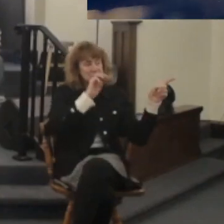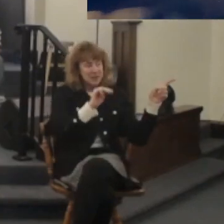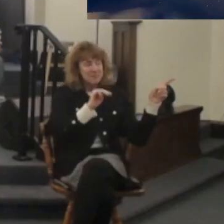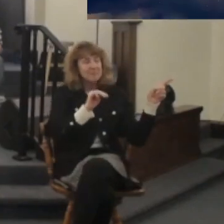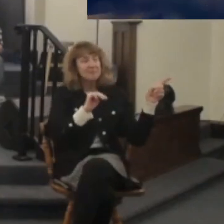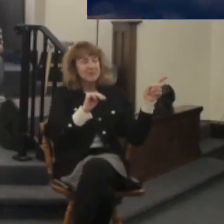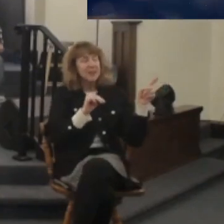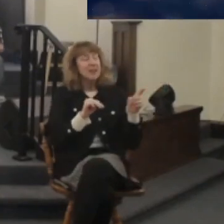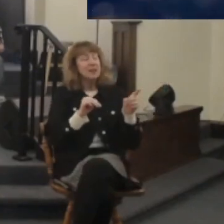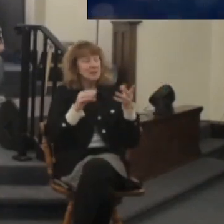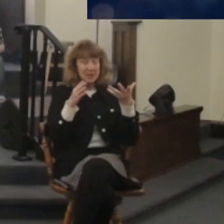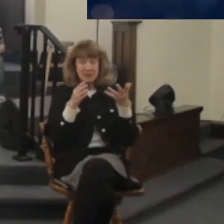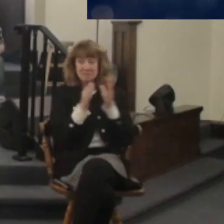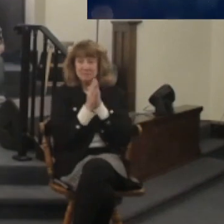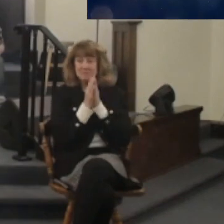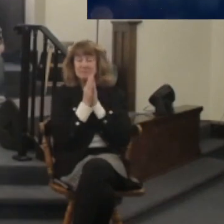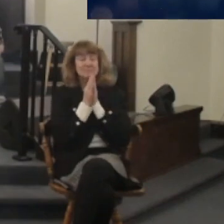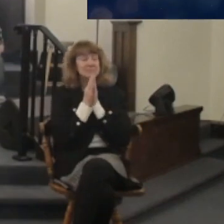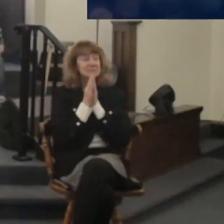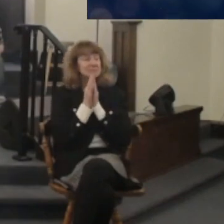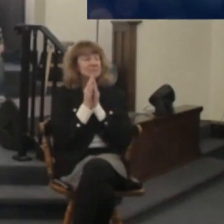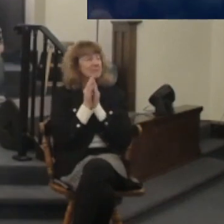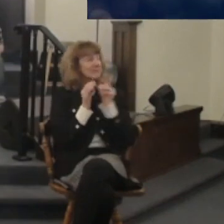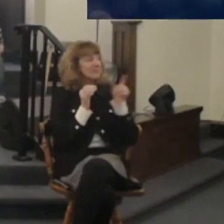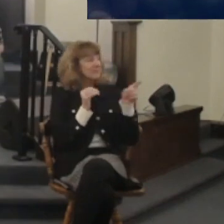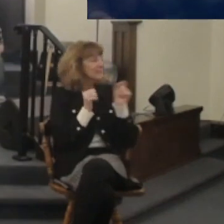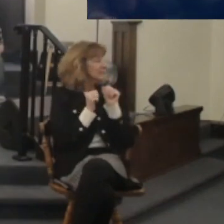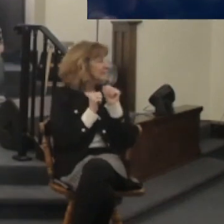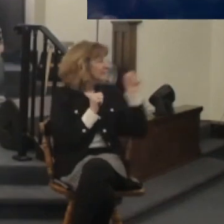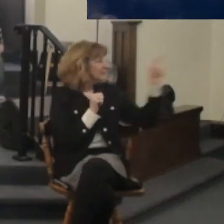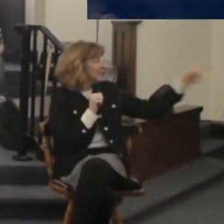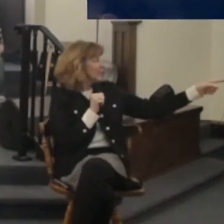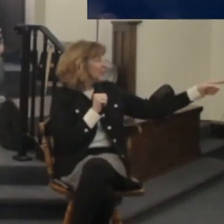prayer requests? Oh, yes.